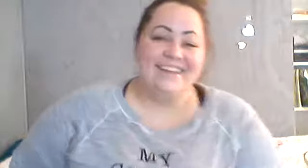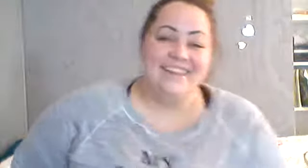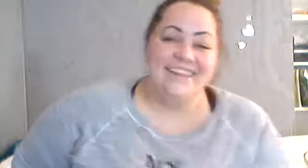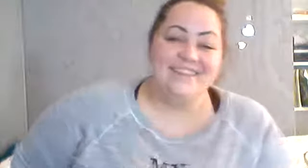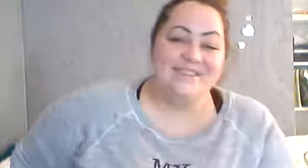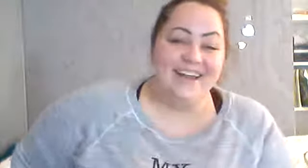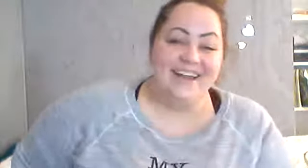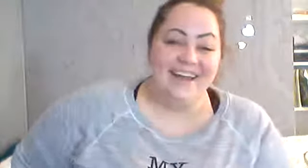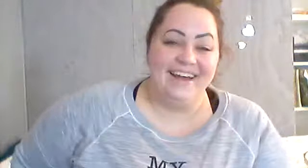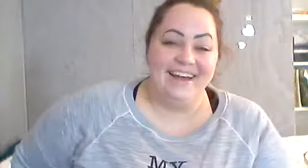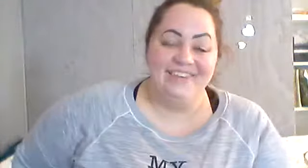that's what I have.